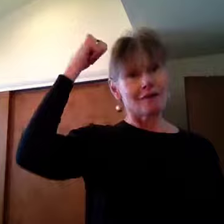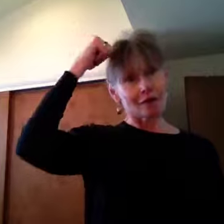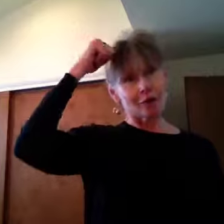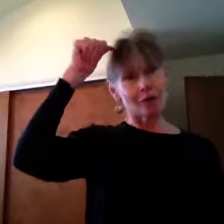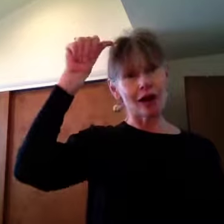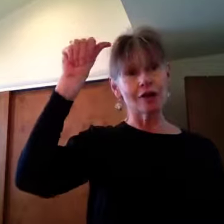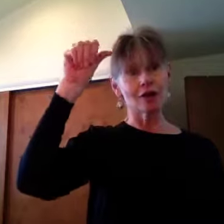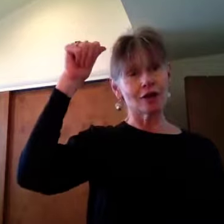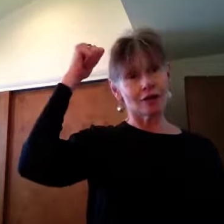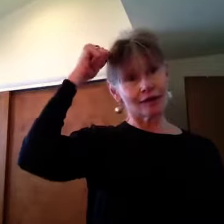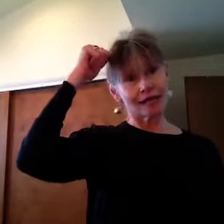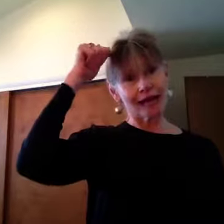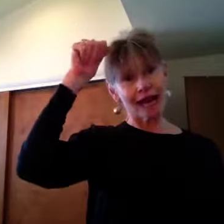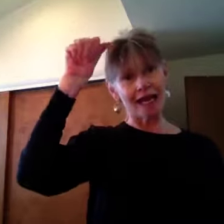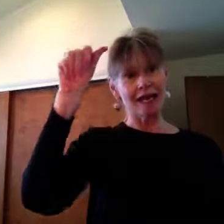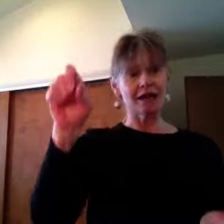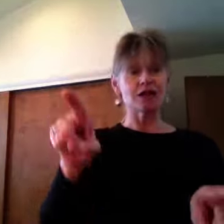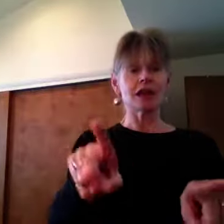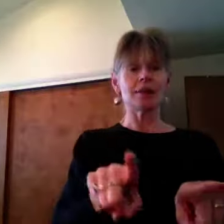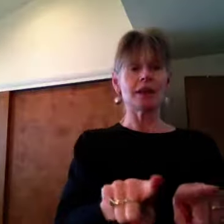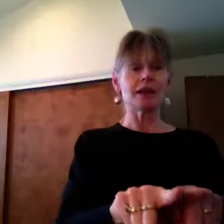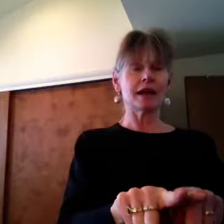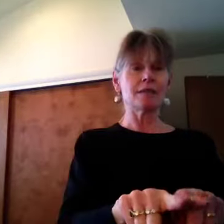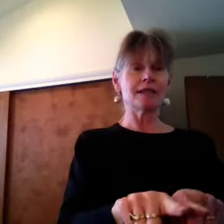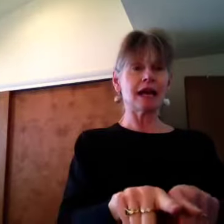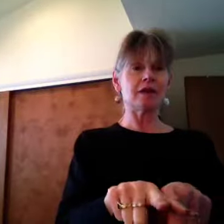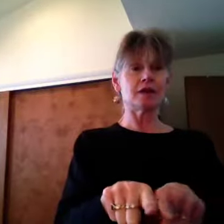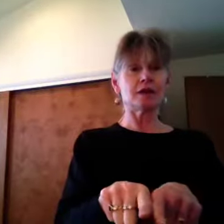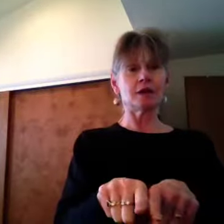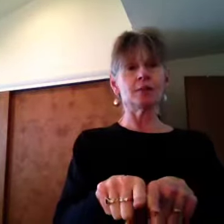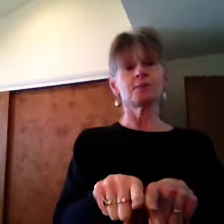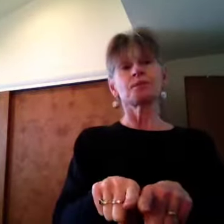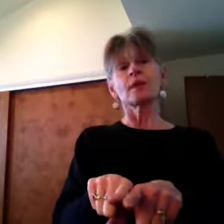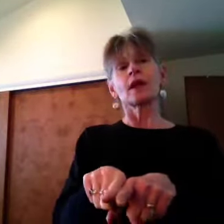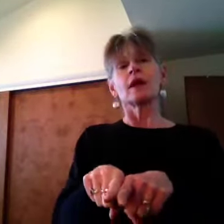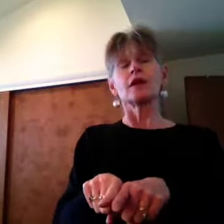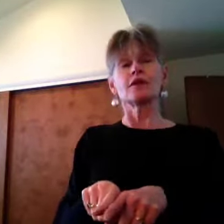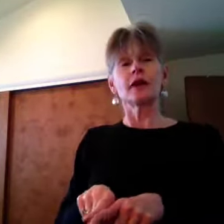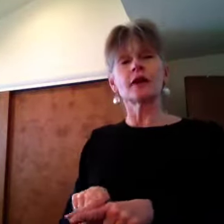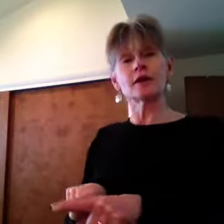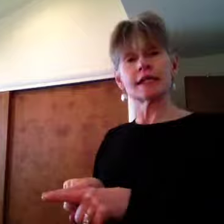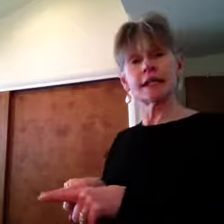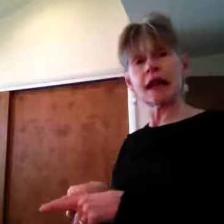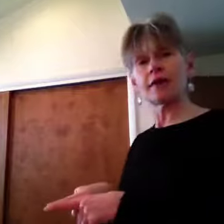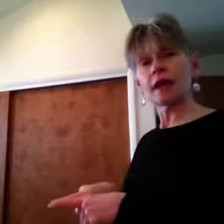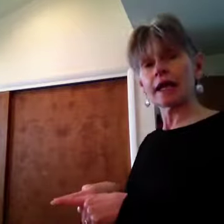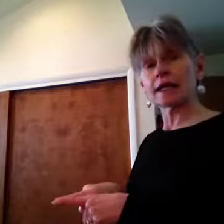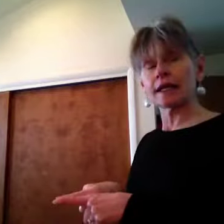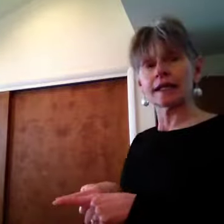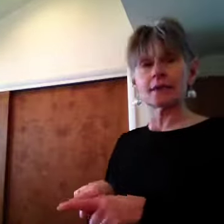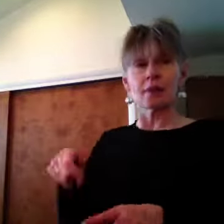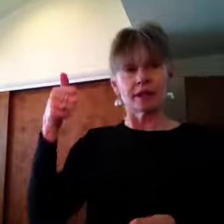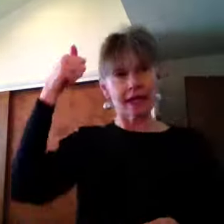For brother, you're using an A hand shape, and it comes down to your fingers together like this,